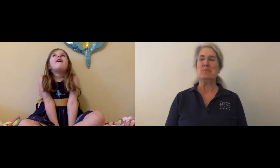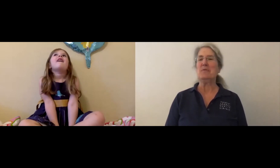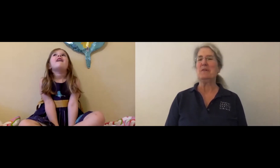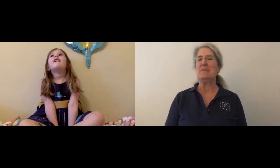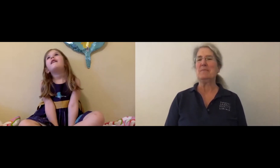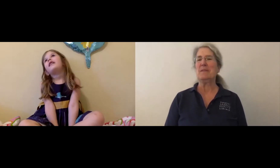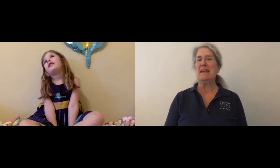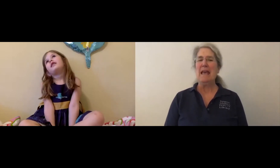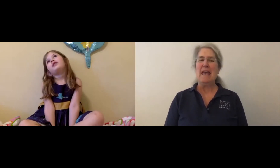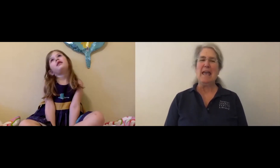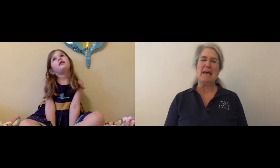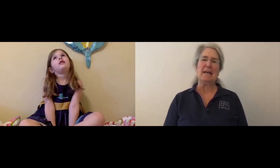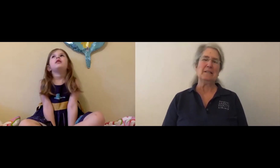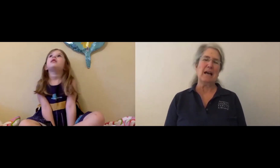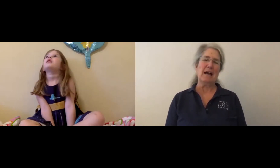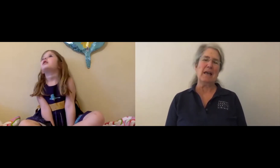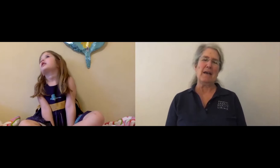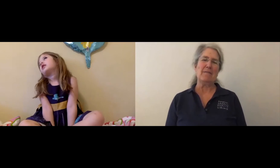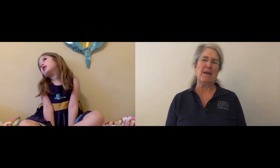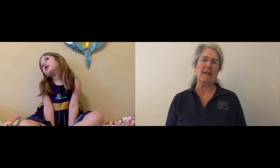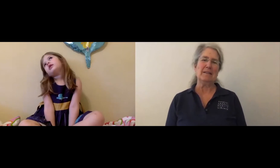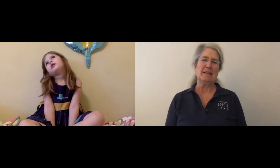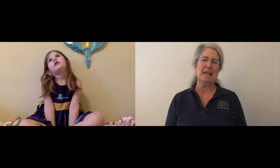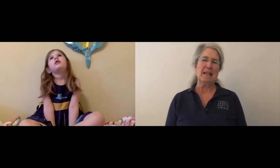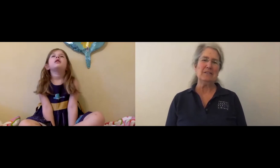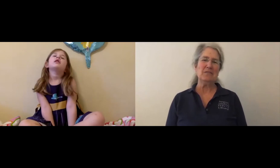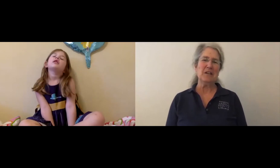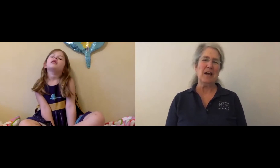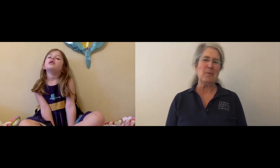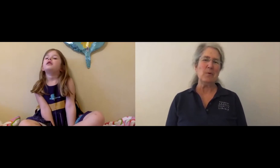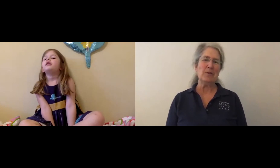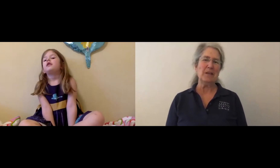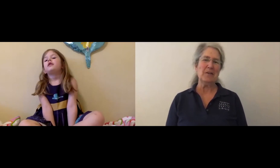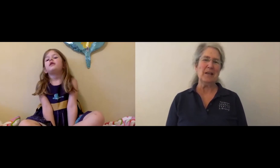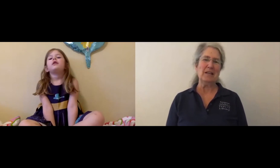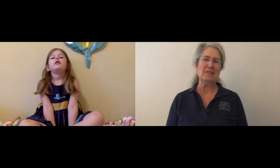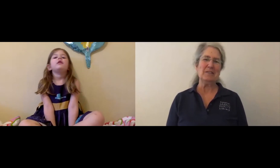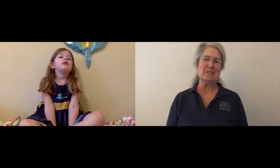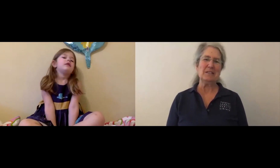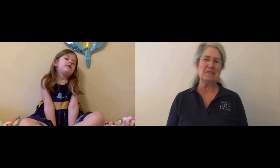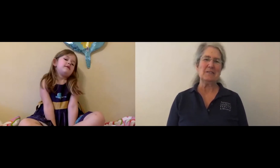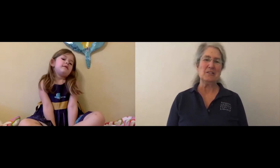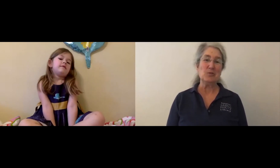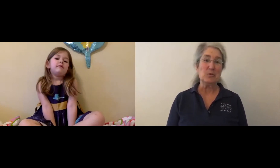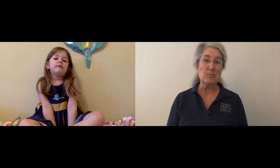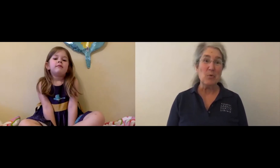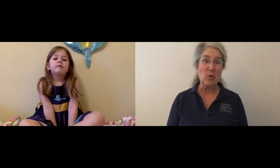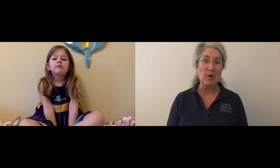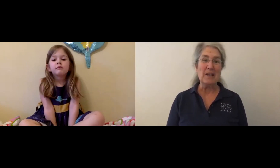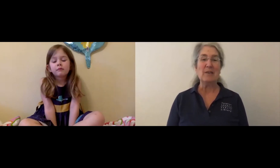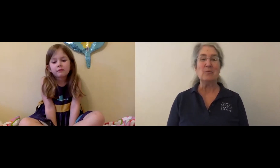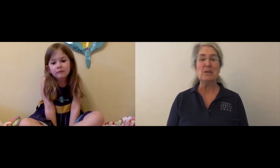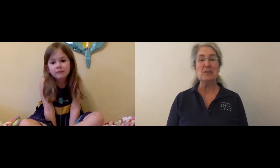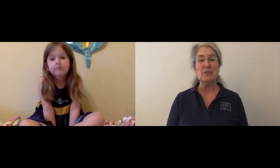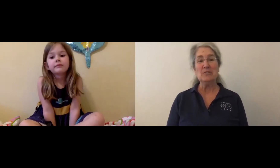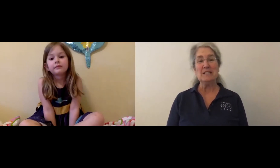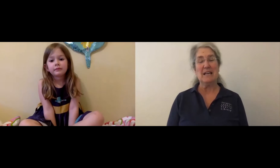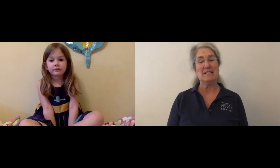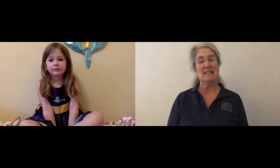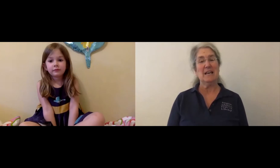movie. And I have had lots of time with Caroline since she was born, and we used signs a lot when